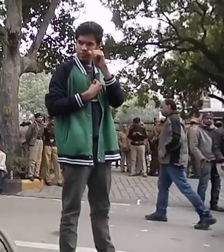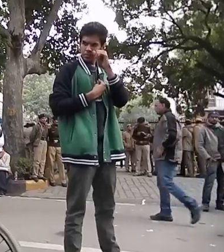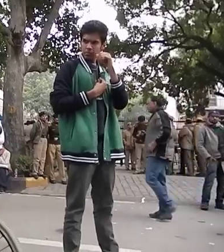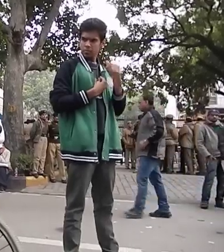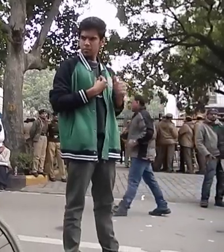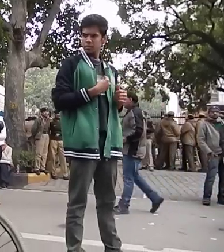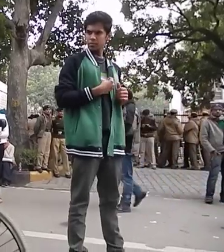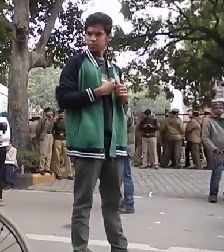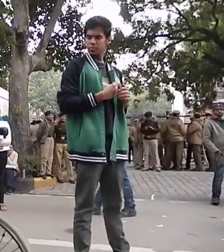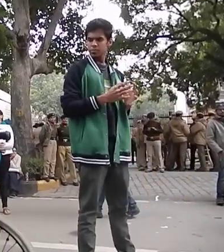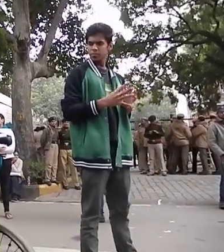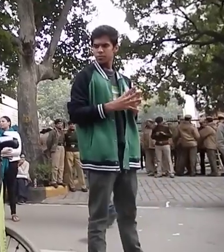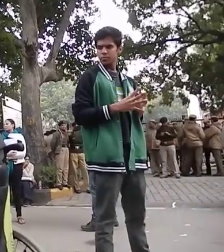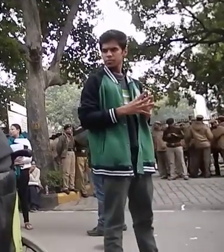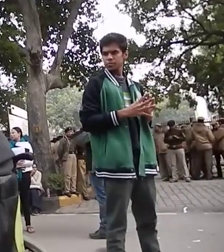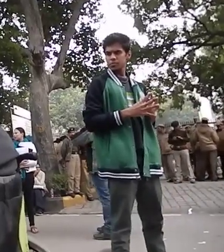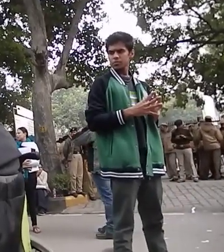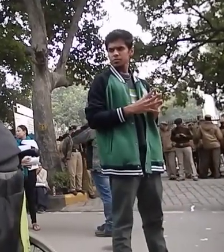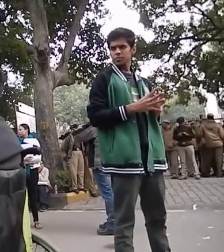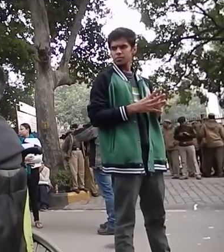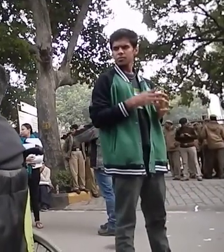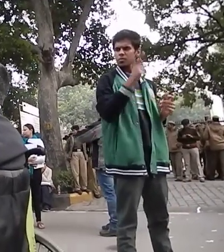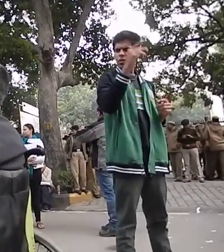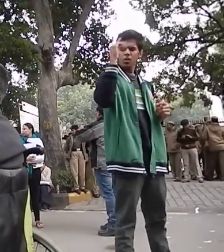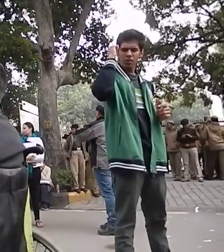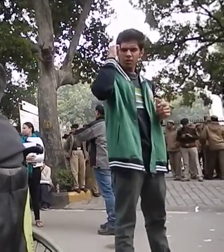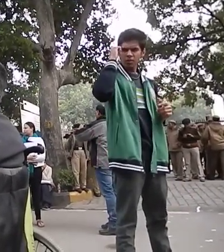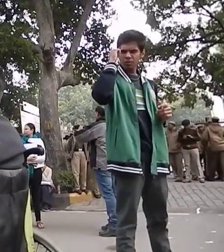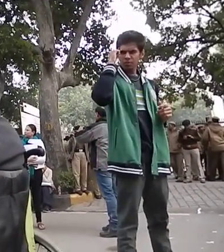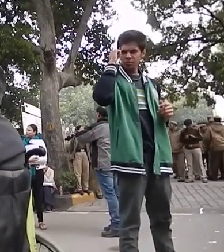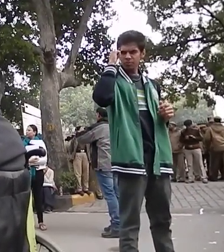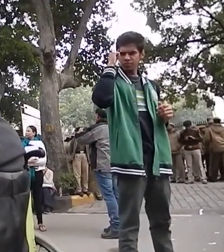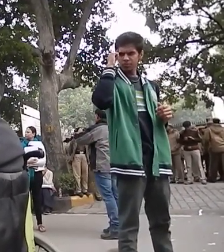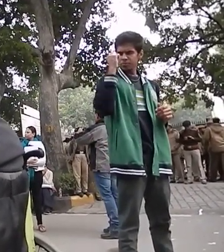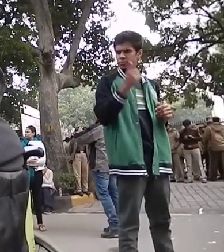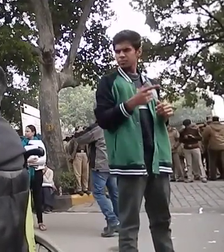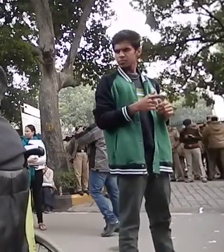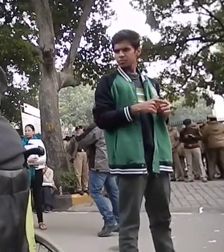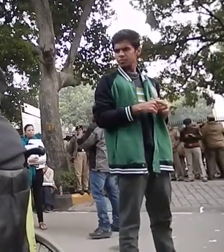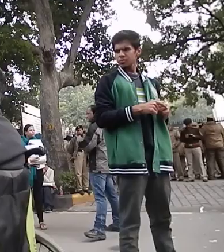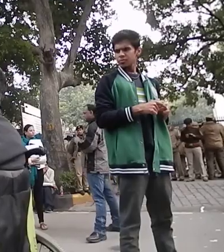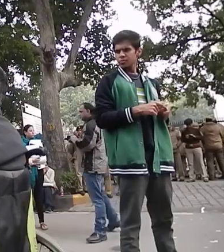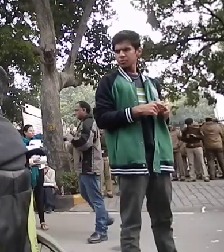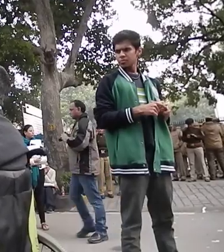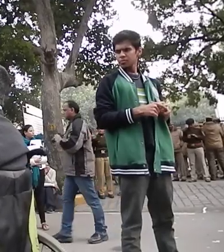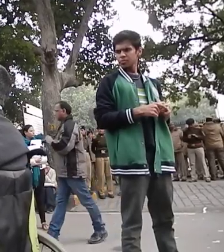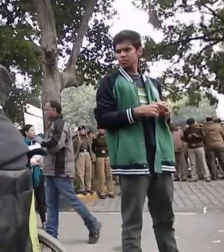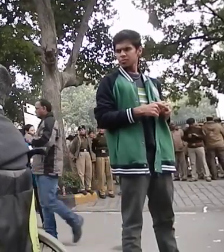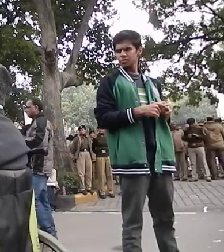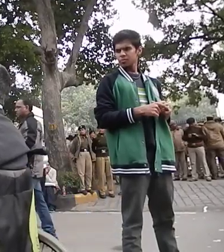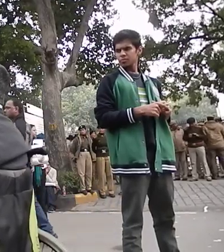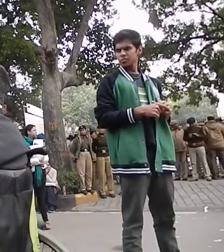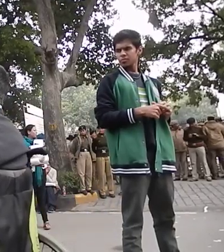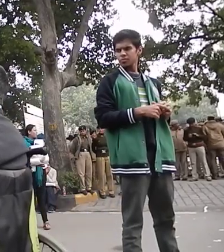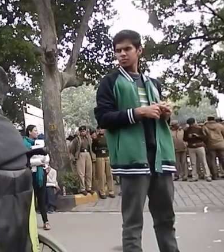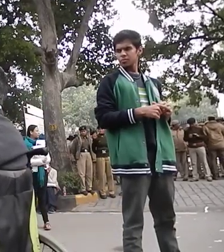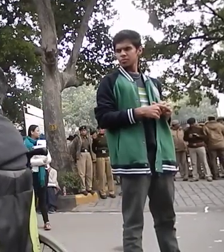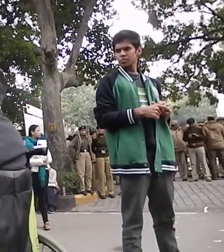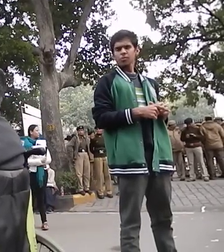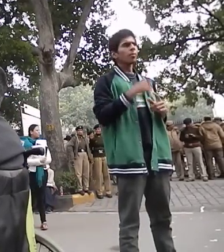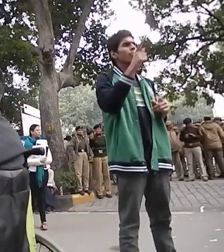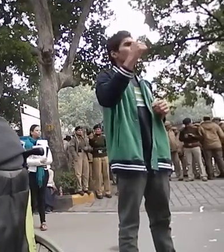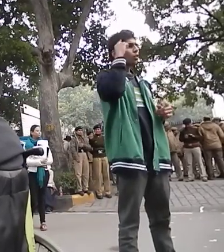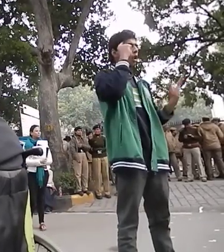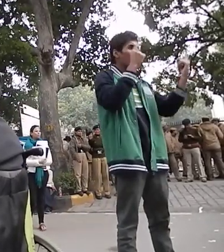DD Bharati, and we'll give you DD News. They thought that this will assuage our feelings. On the contrary, it